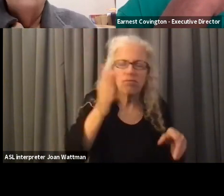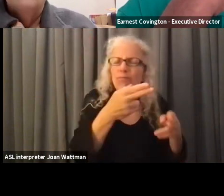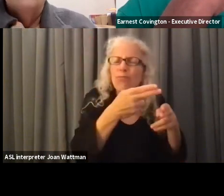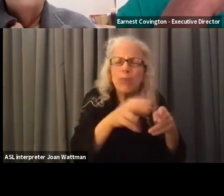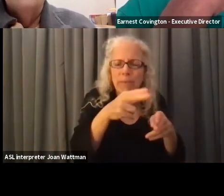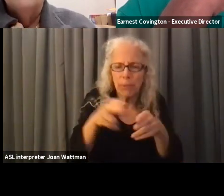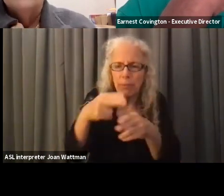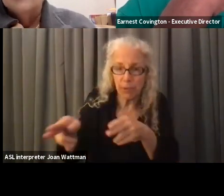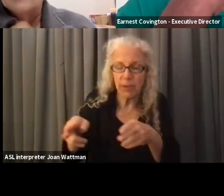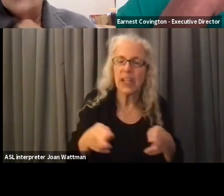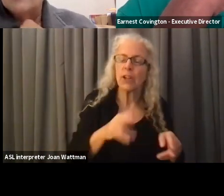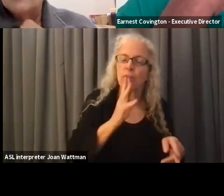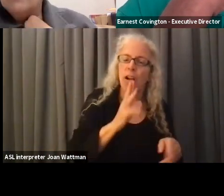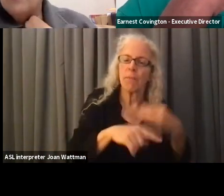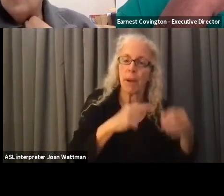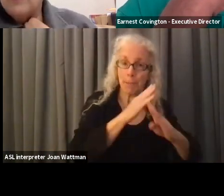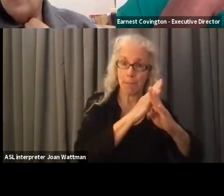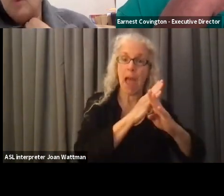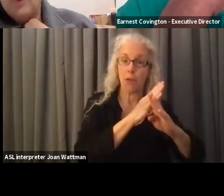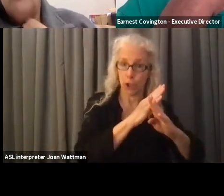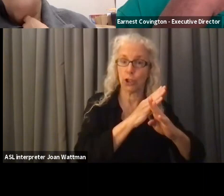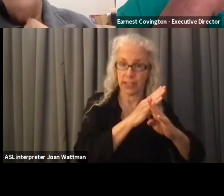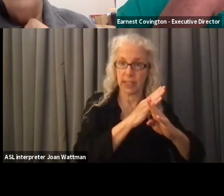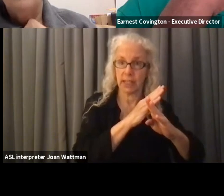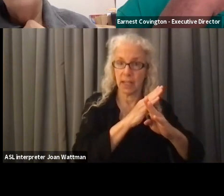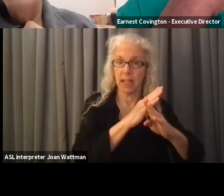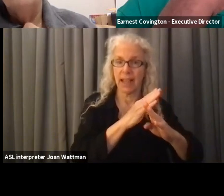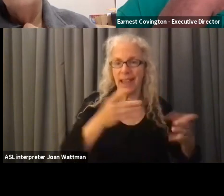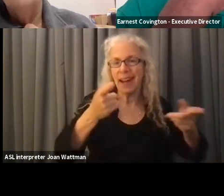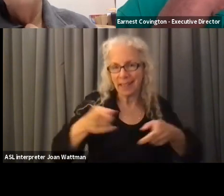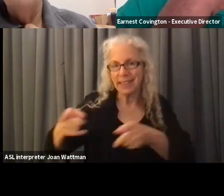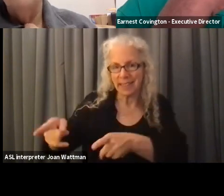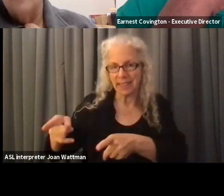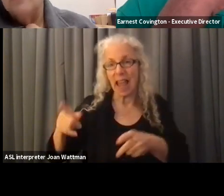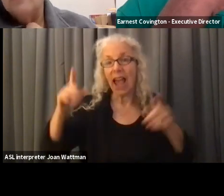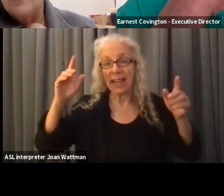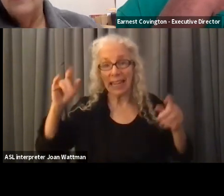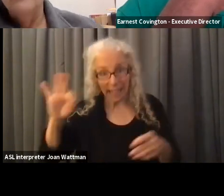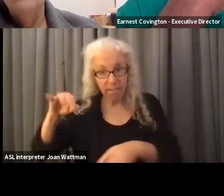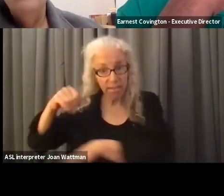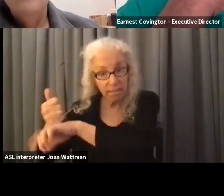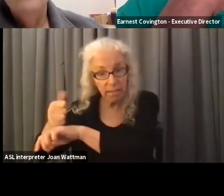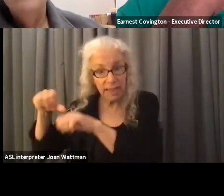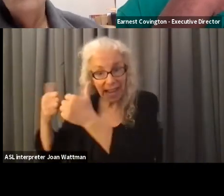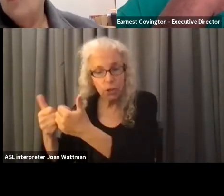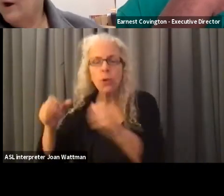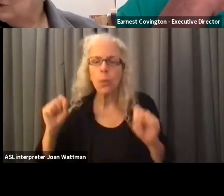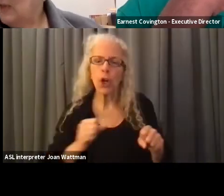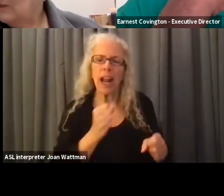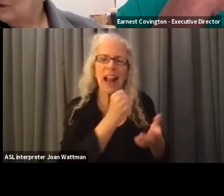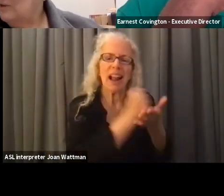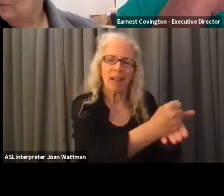that exist that we hope could be overcome by